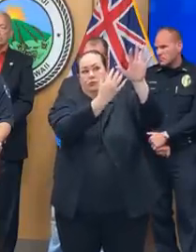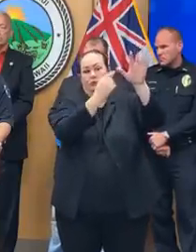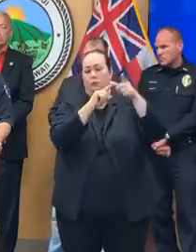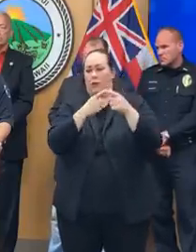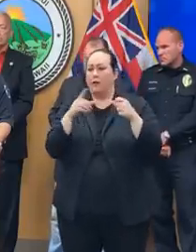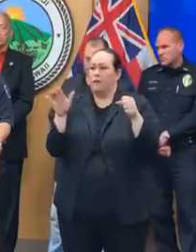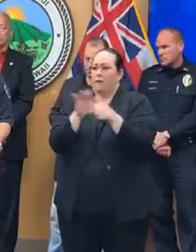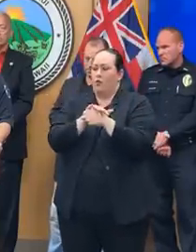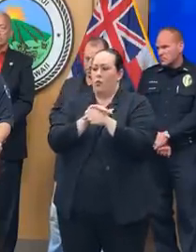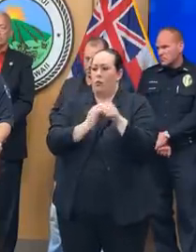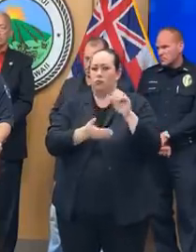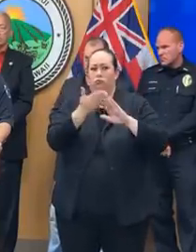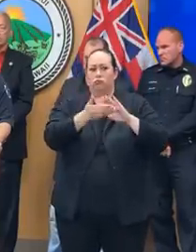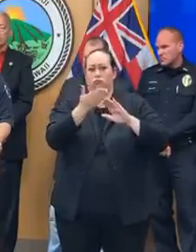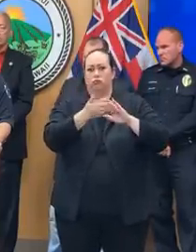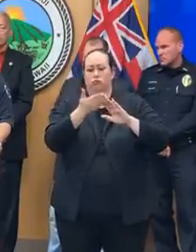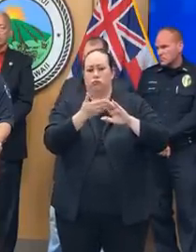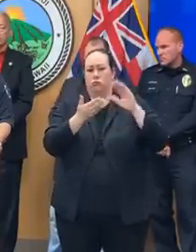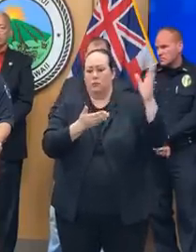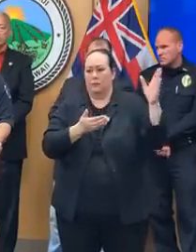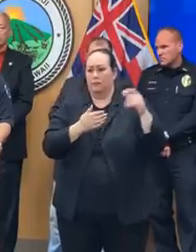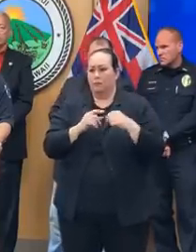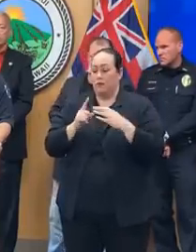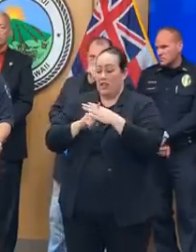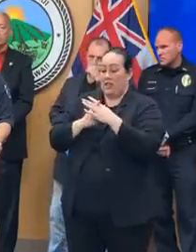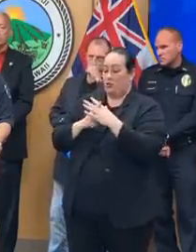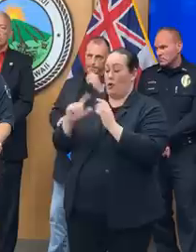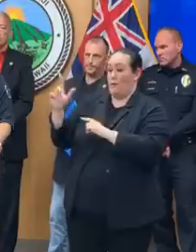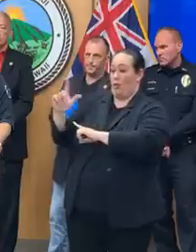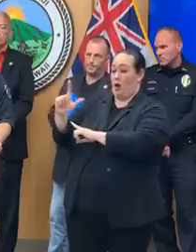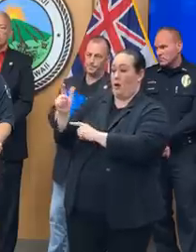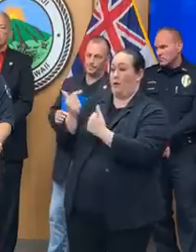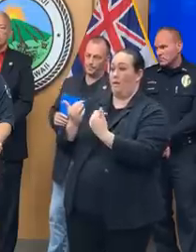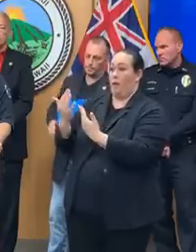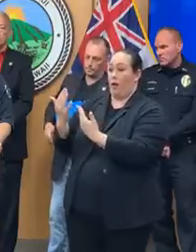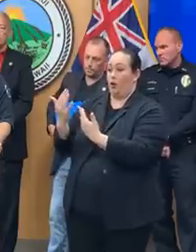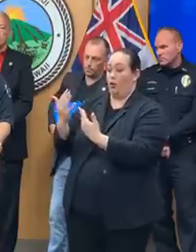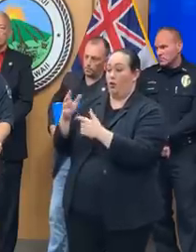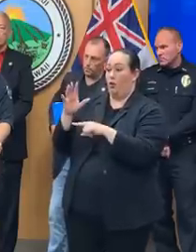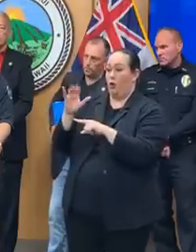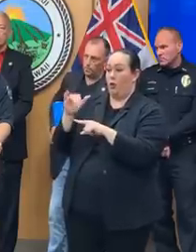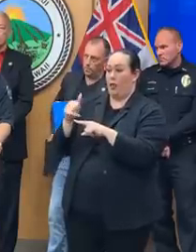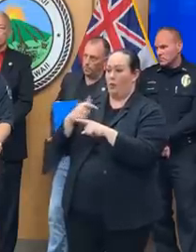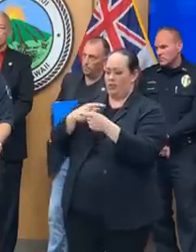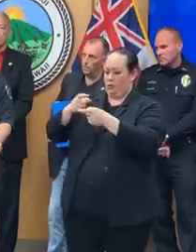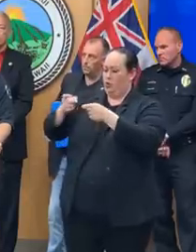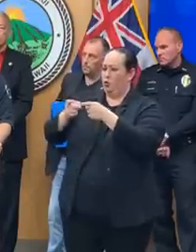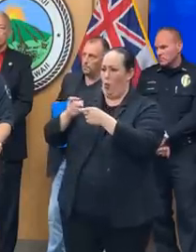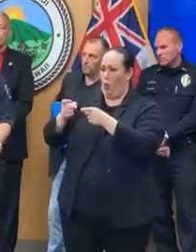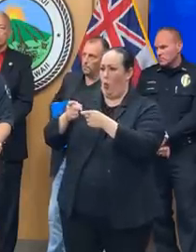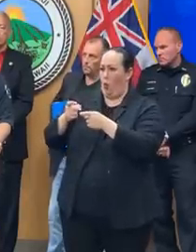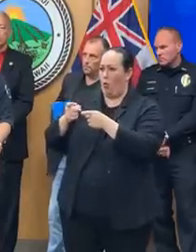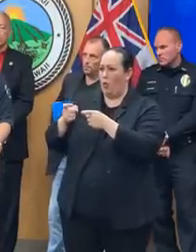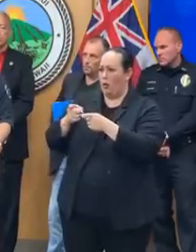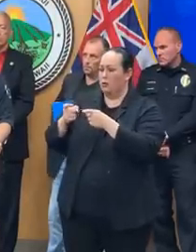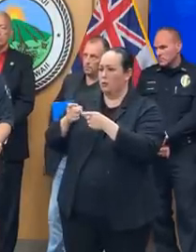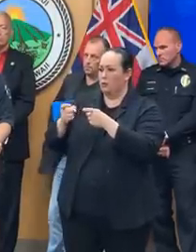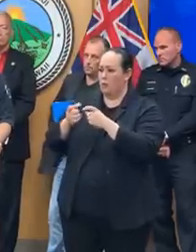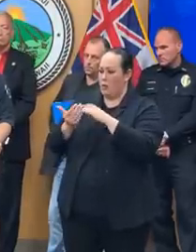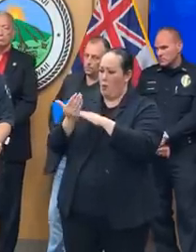day. Initially, there was a Lahaina fire that was under control